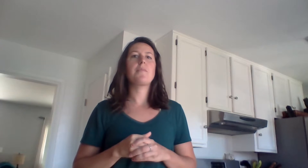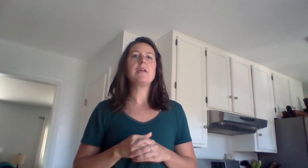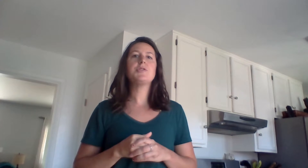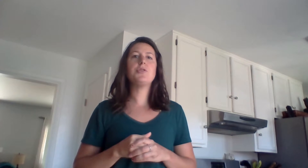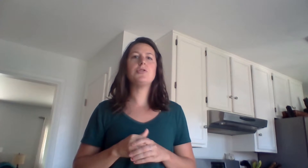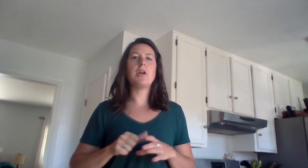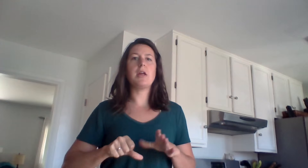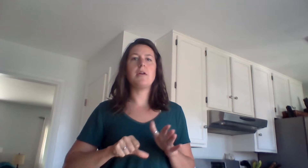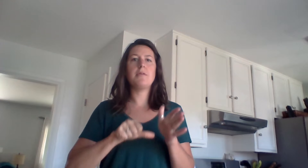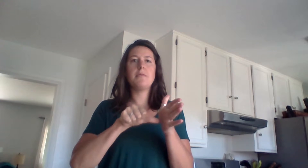Surgery,